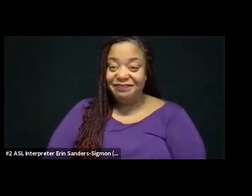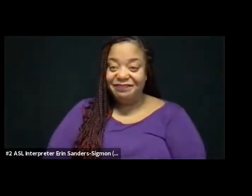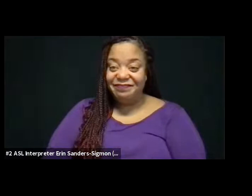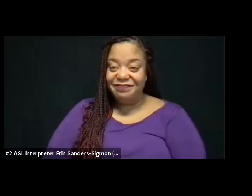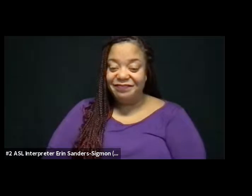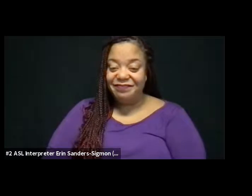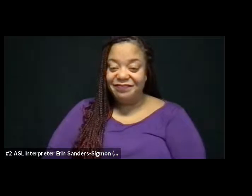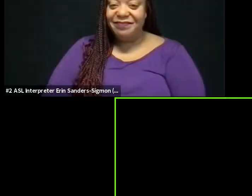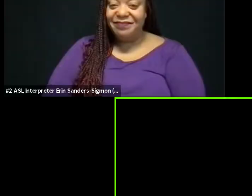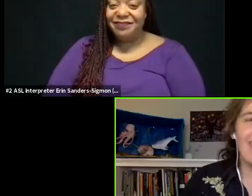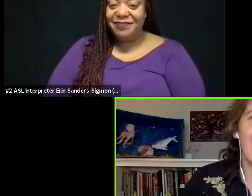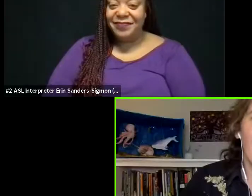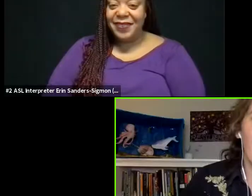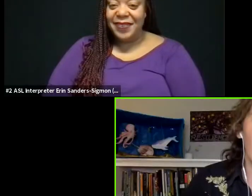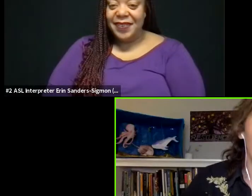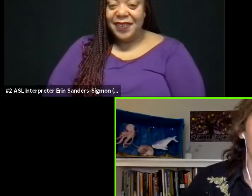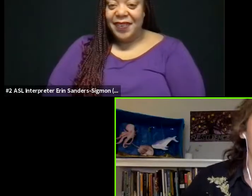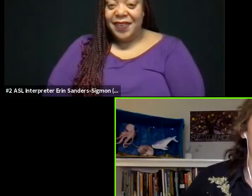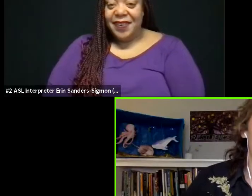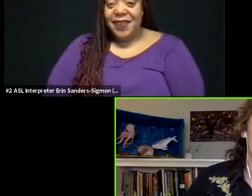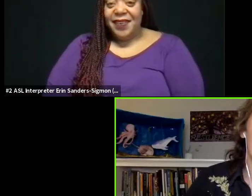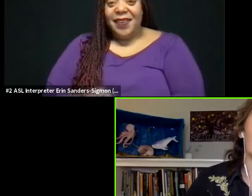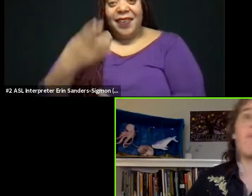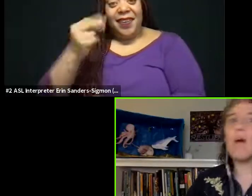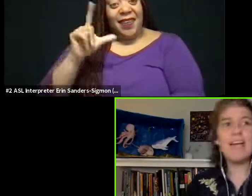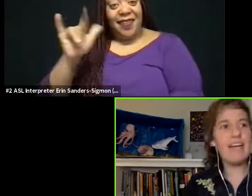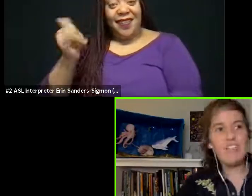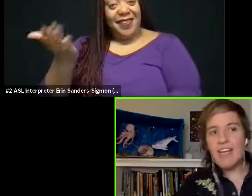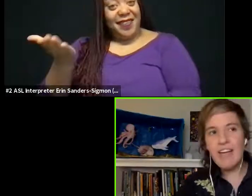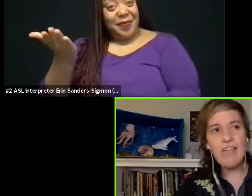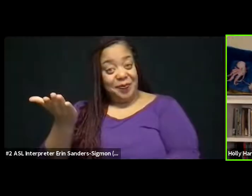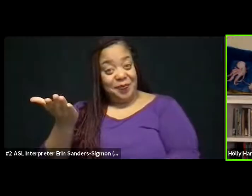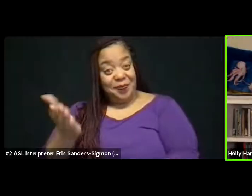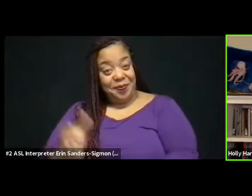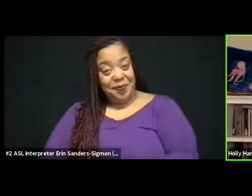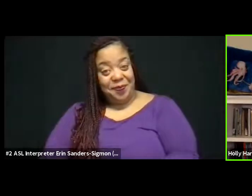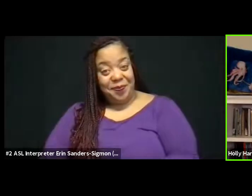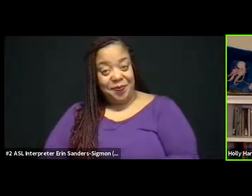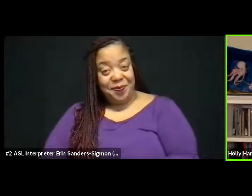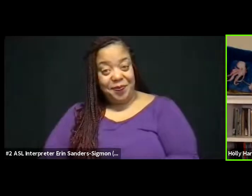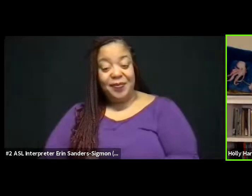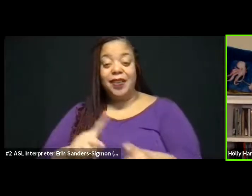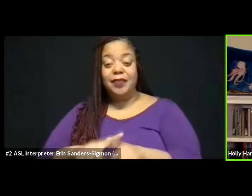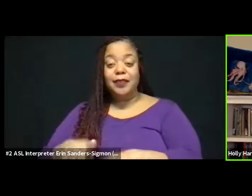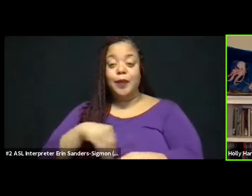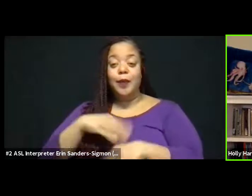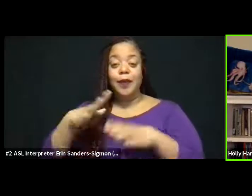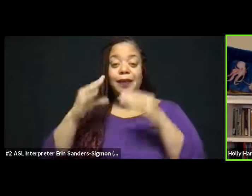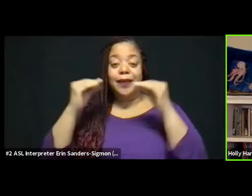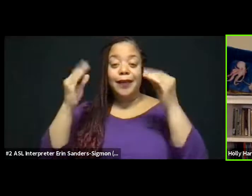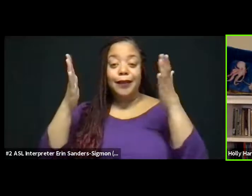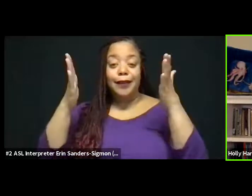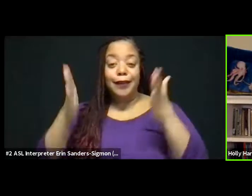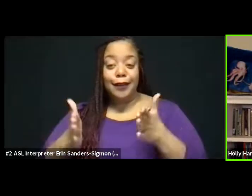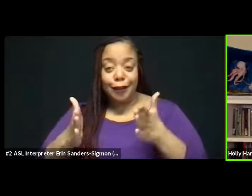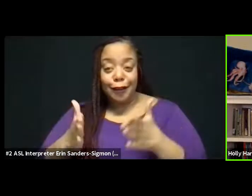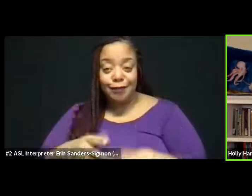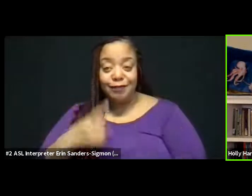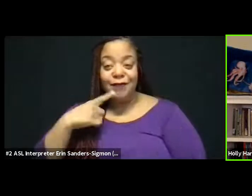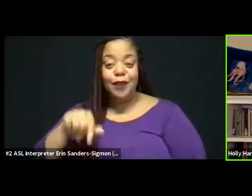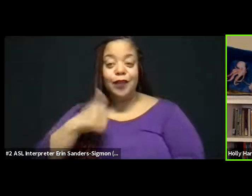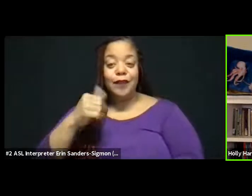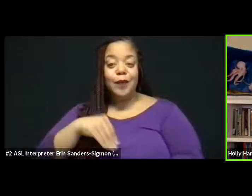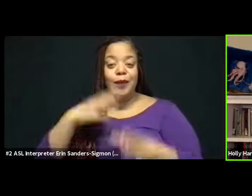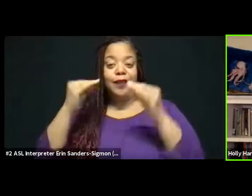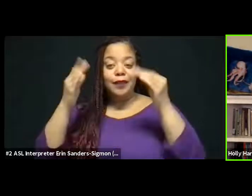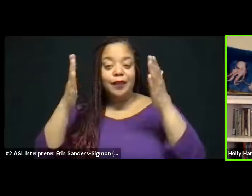Yeah, this is Holly. As a white educator, for other white educators out there, I think we have to be brave as we